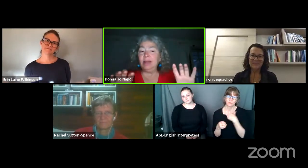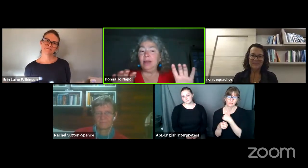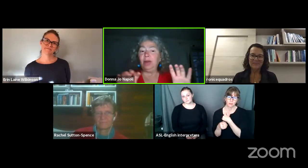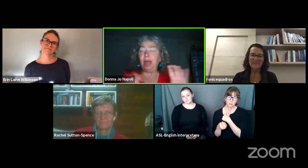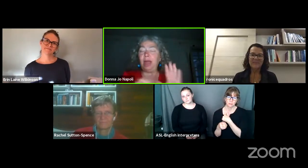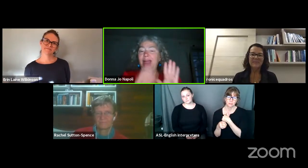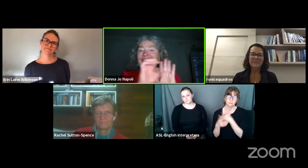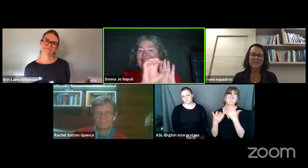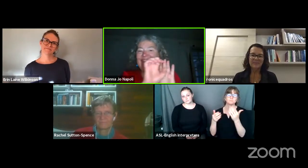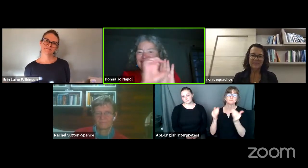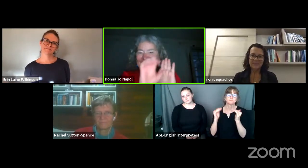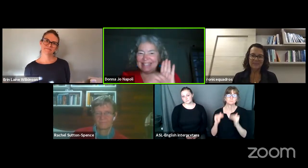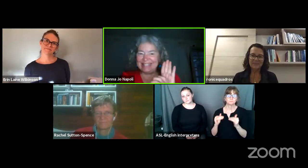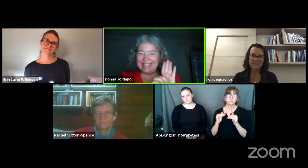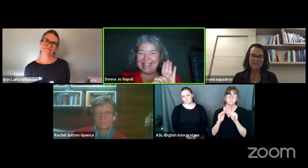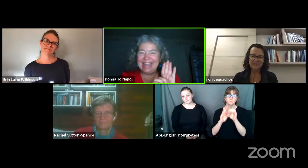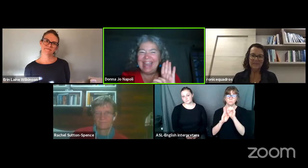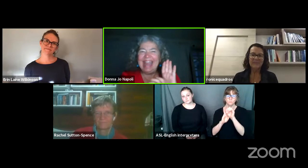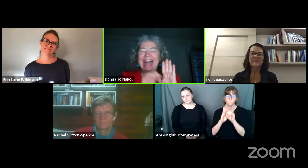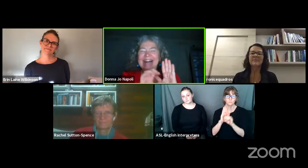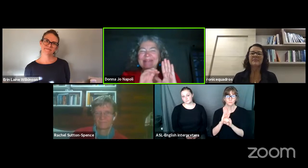Ethics